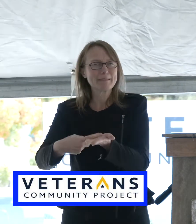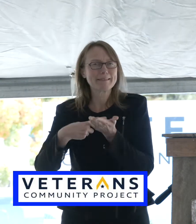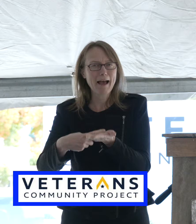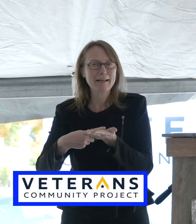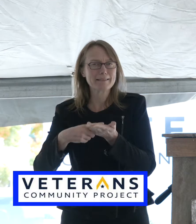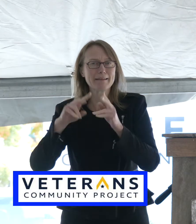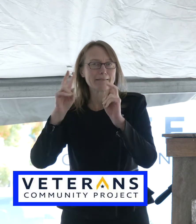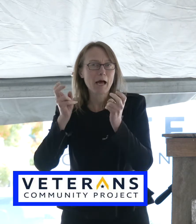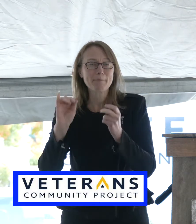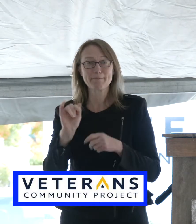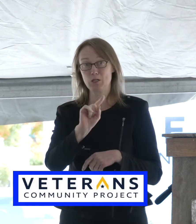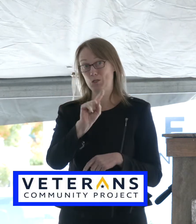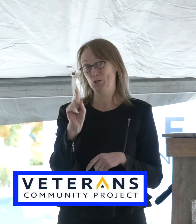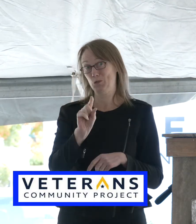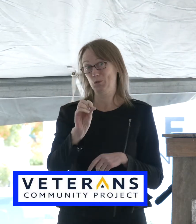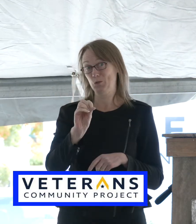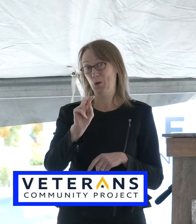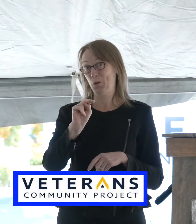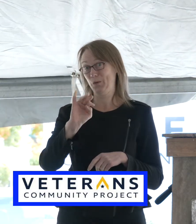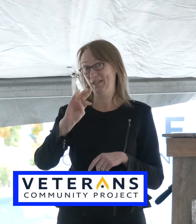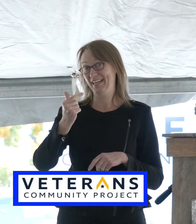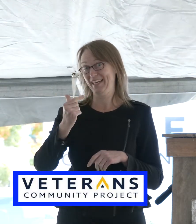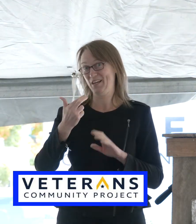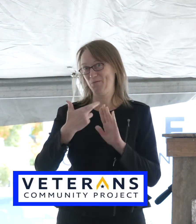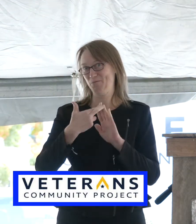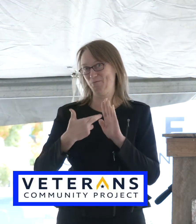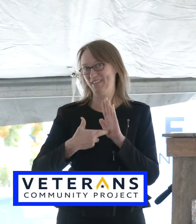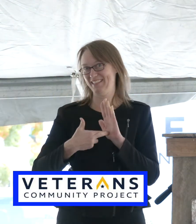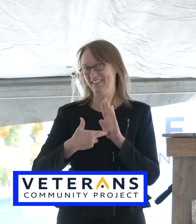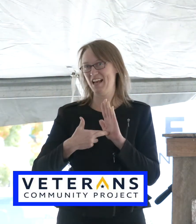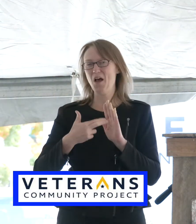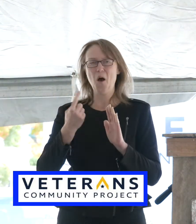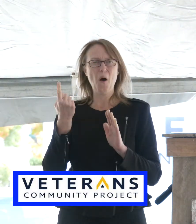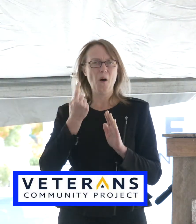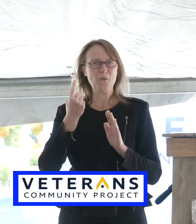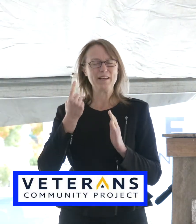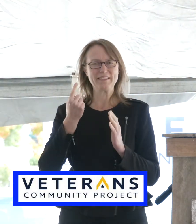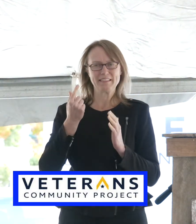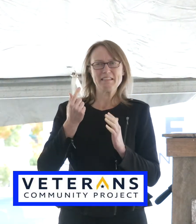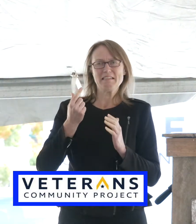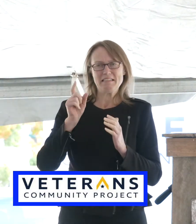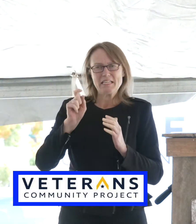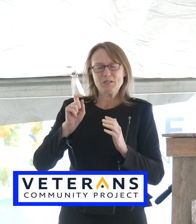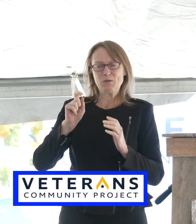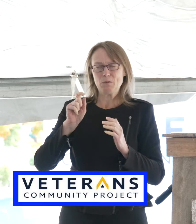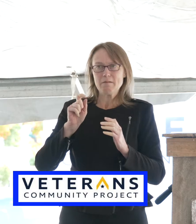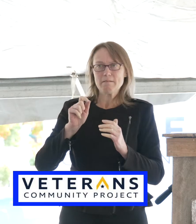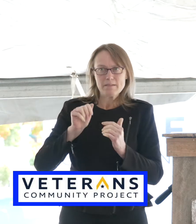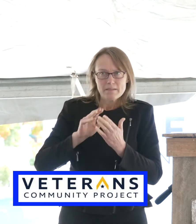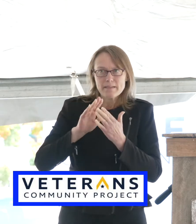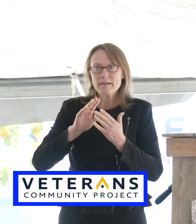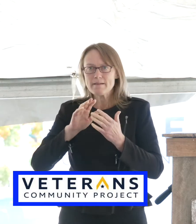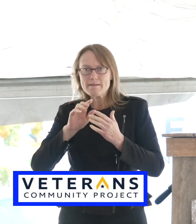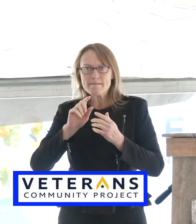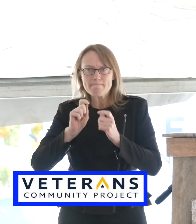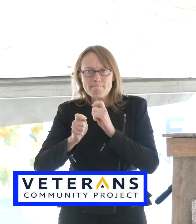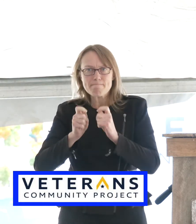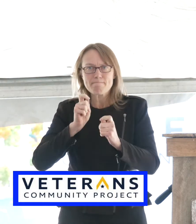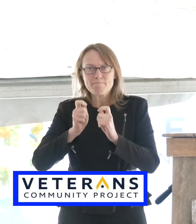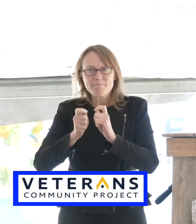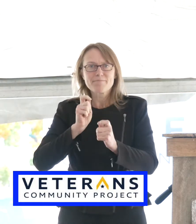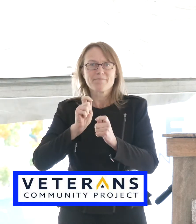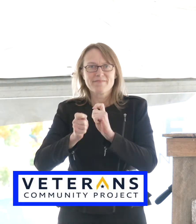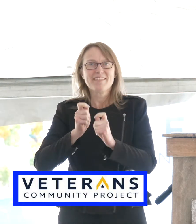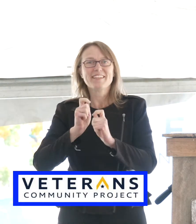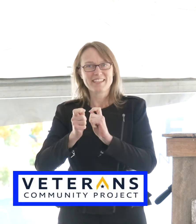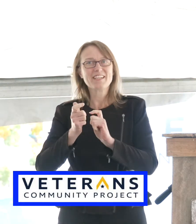Along the way, there are always things that need to be changed. There are always little steps that need to be tinkered with, and it only works, a